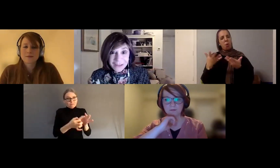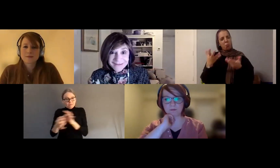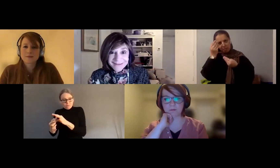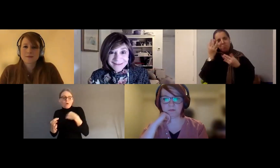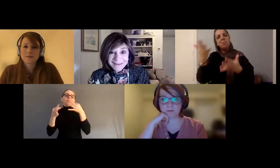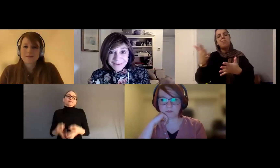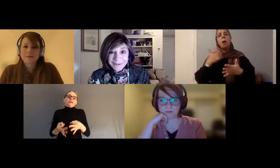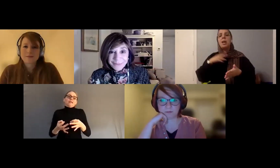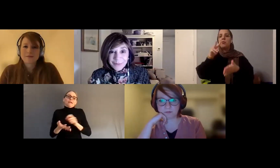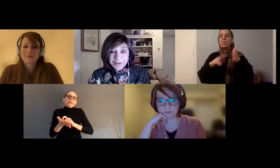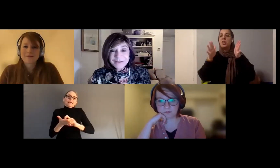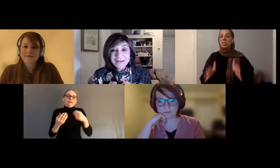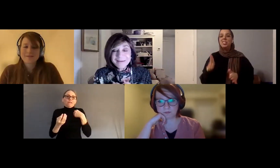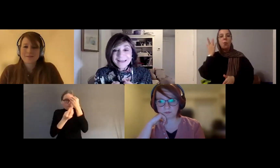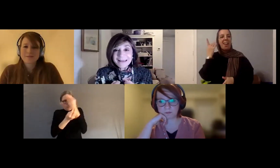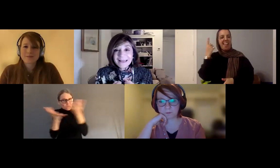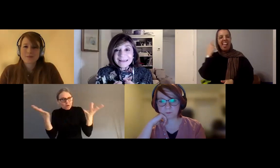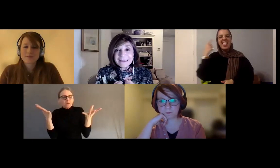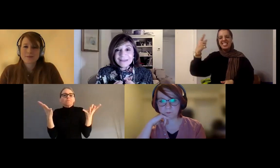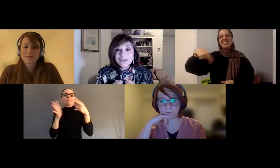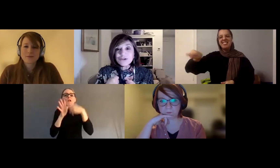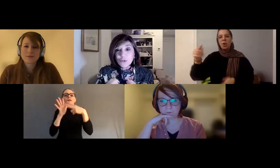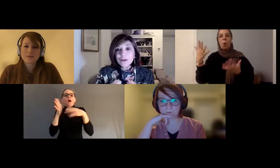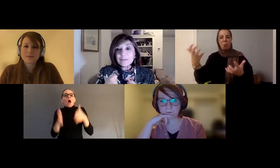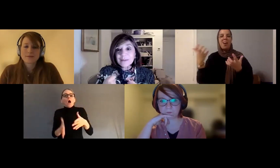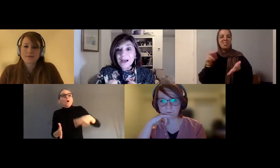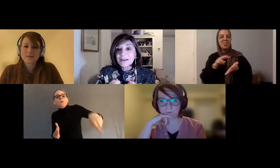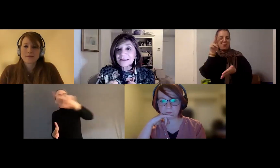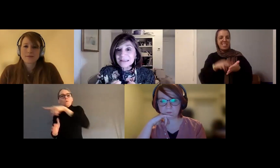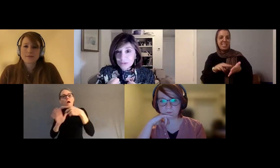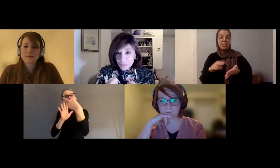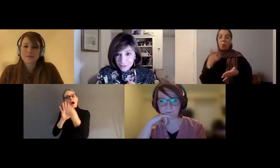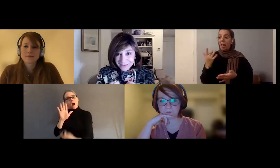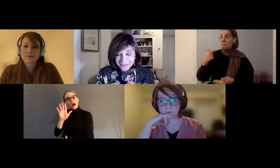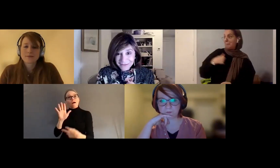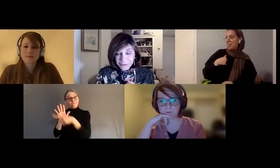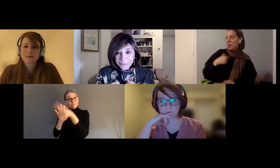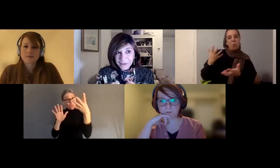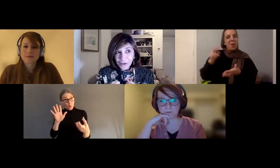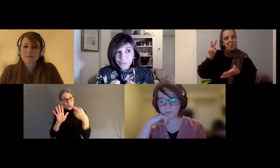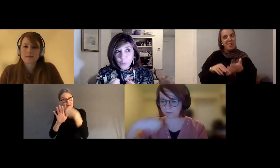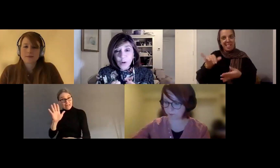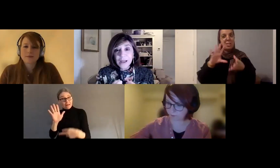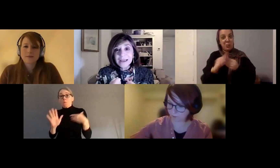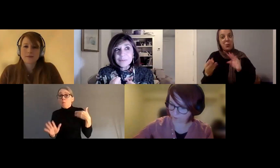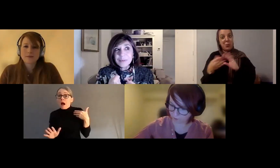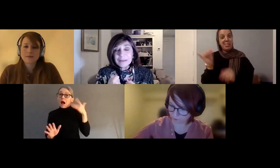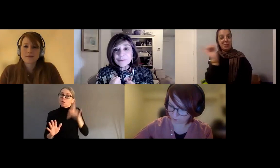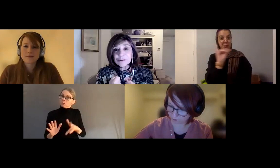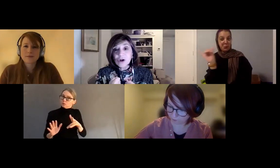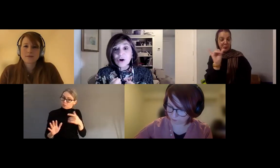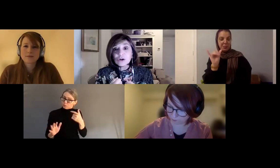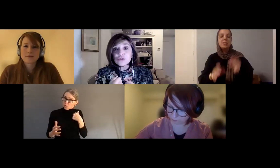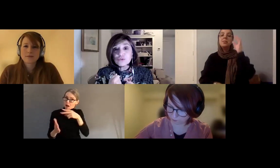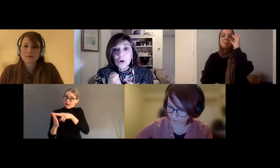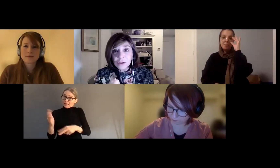to read. Because I think that the story behind the story of why